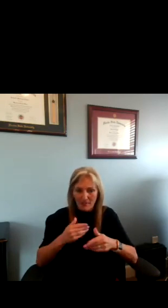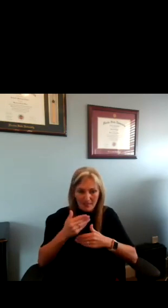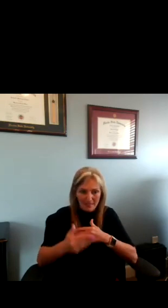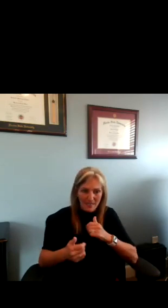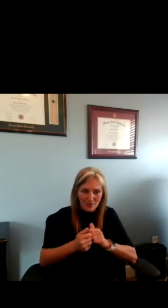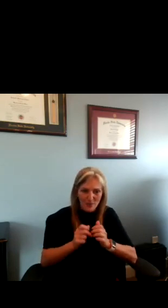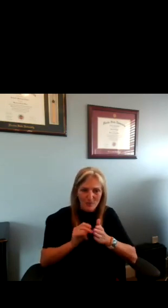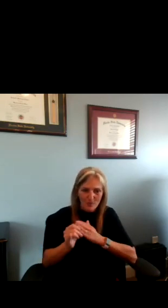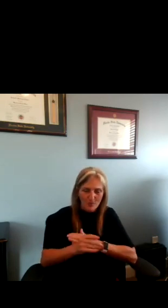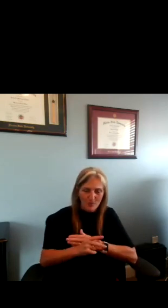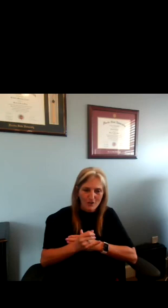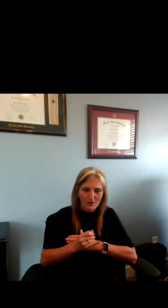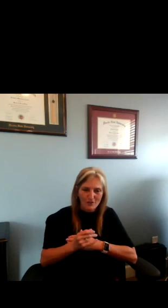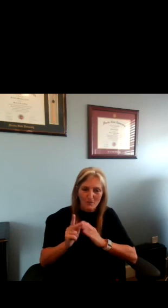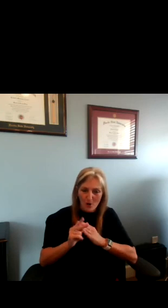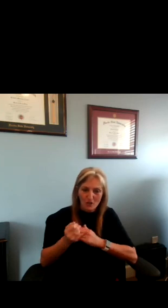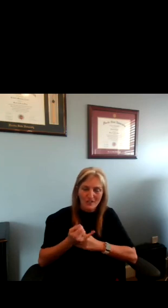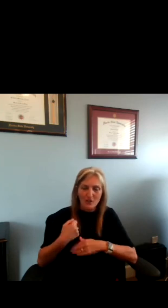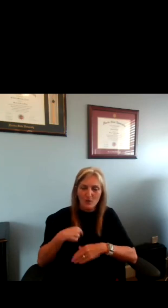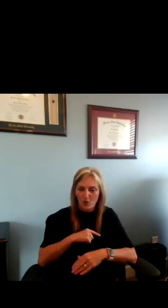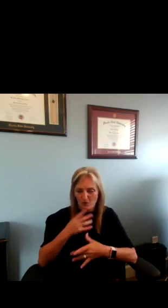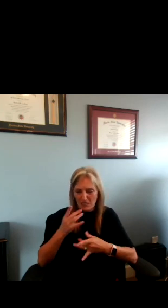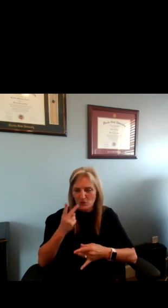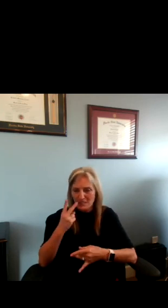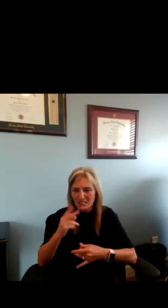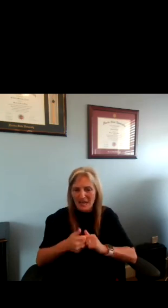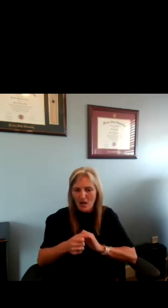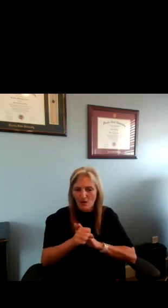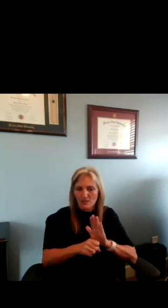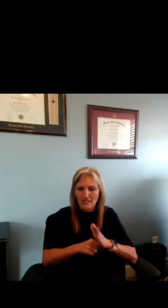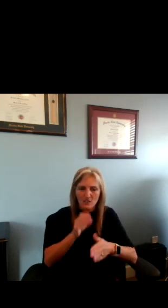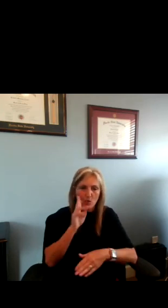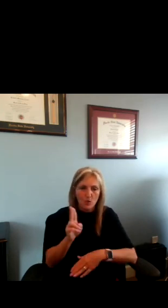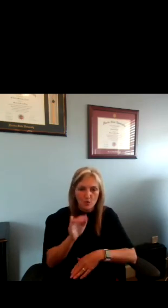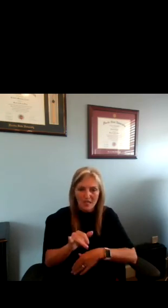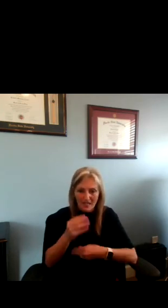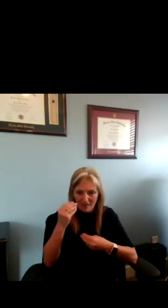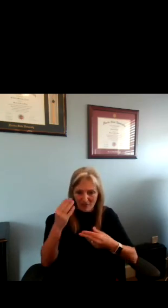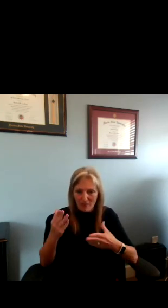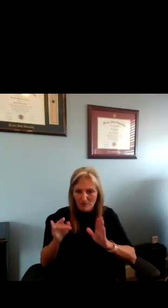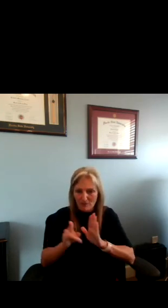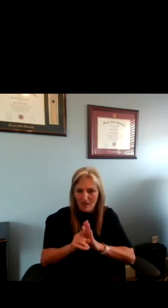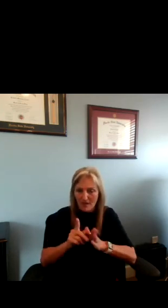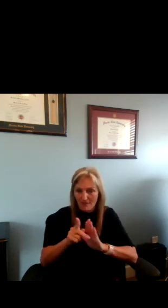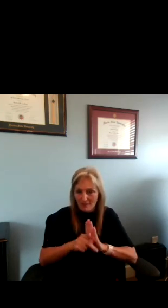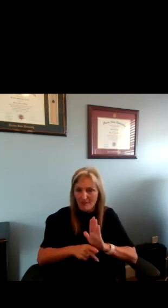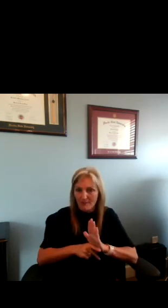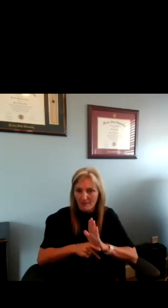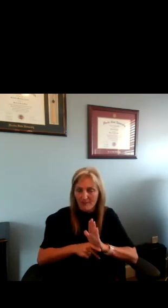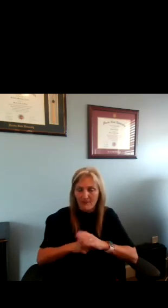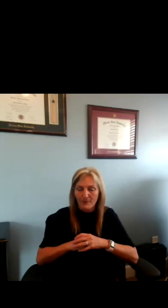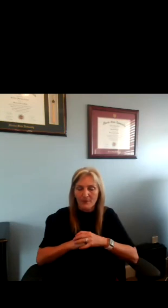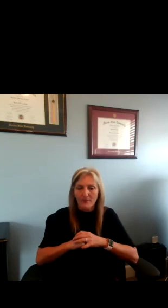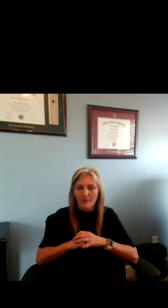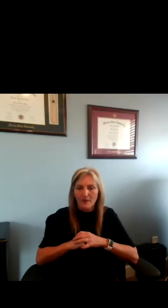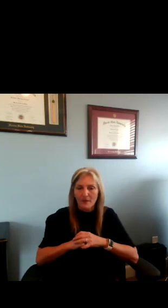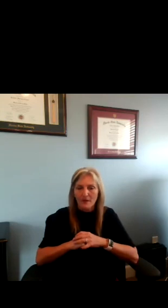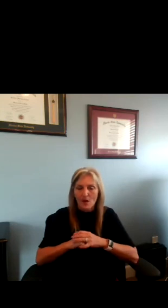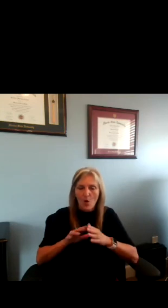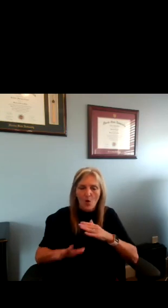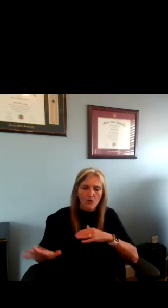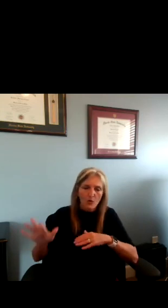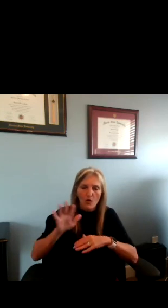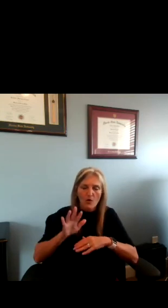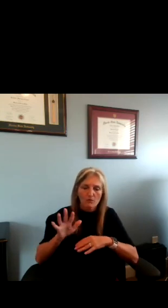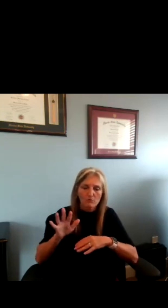to see how the states are going to use information from the climate surveys to identify policy changes that will then be implemented. And so overall,